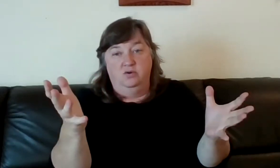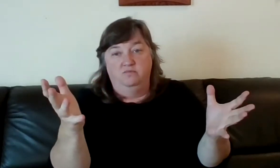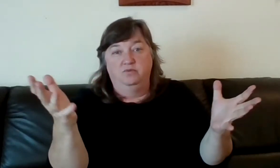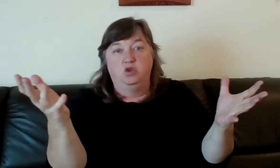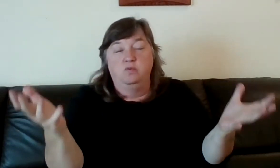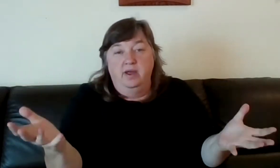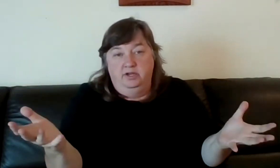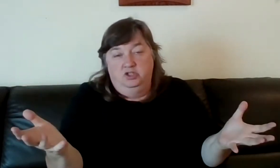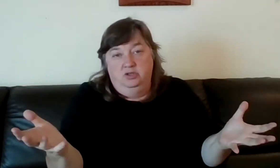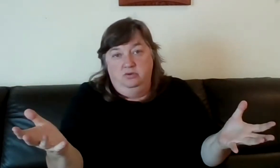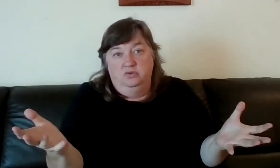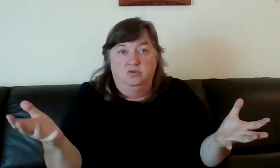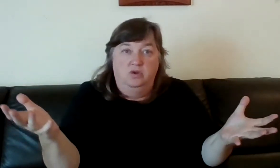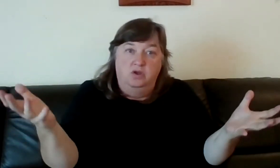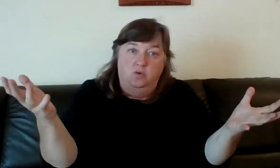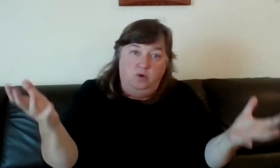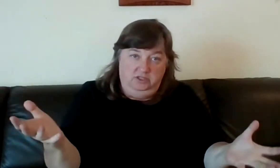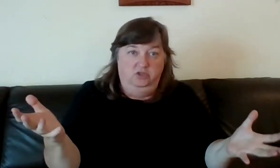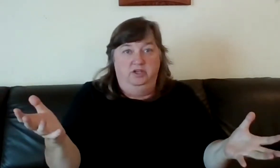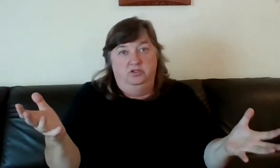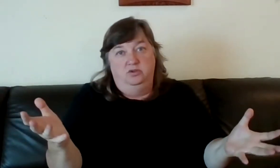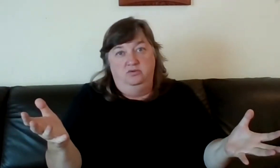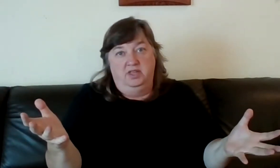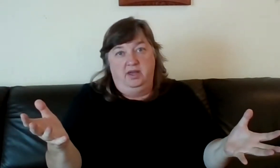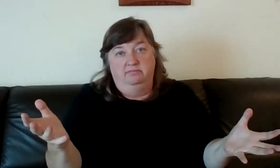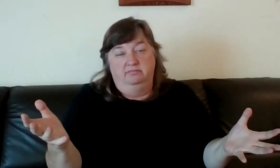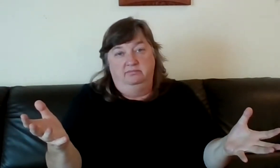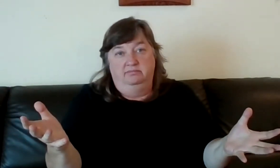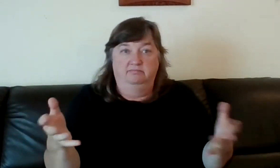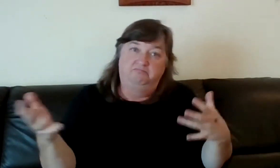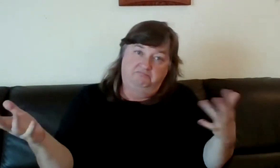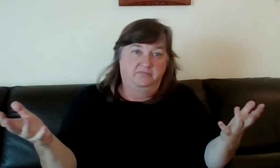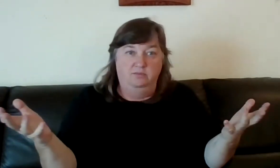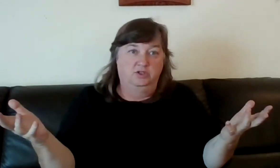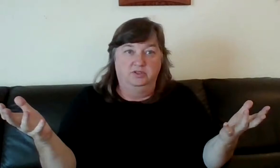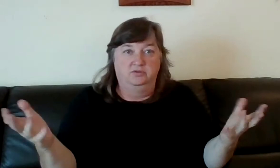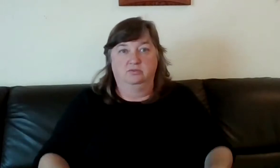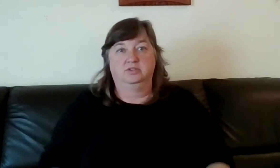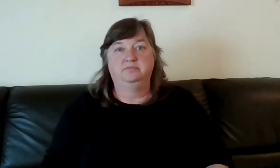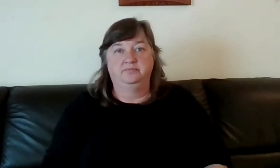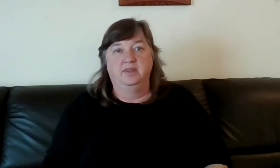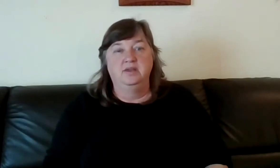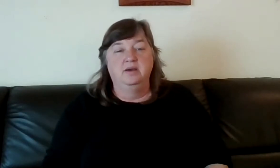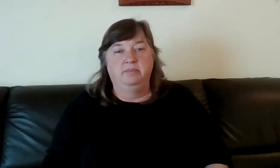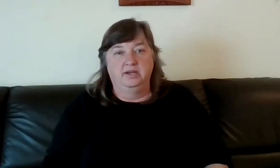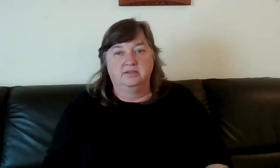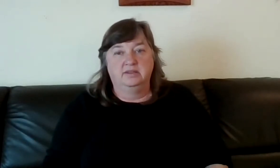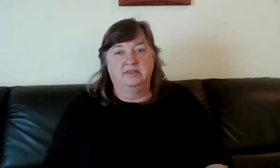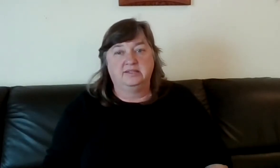So you might want to choose what situations you use that and which ones you don't. But that's like